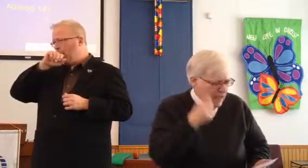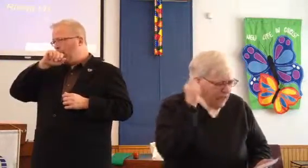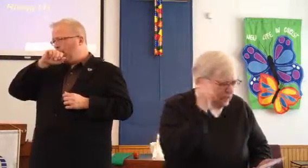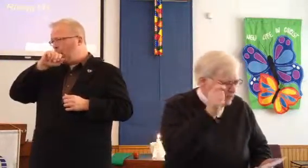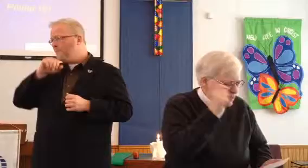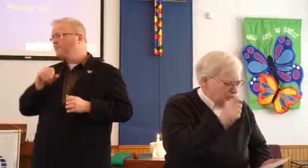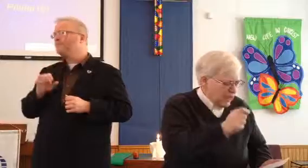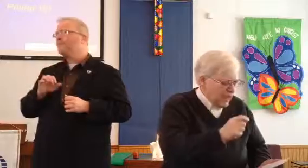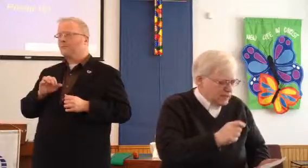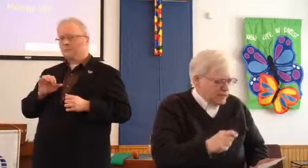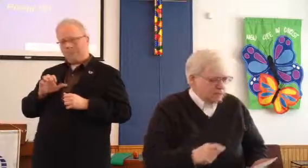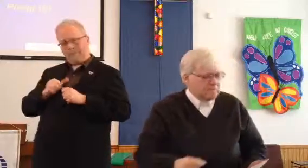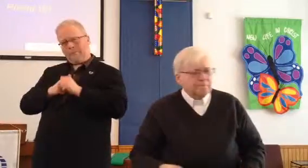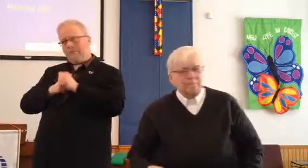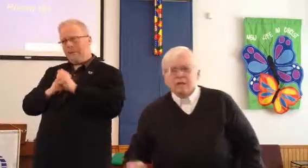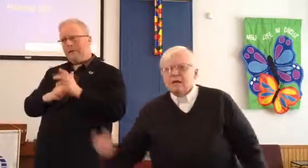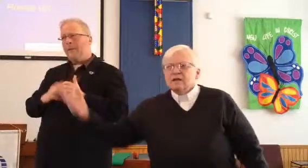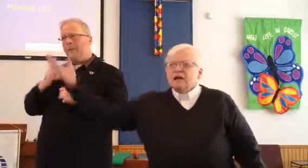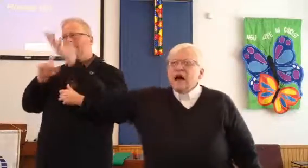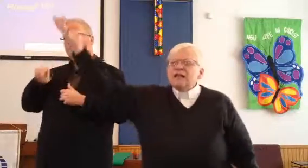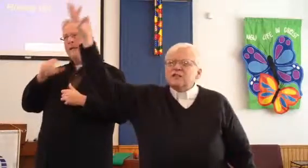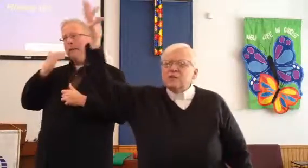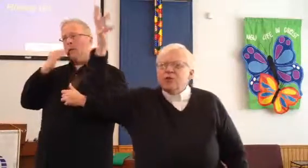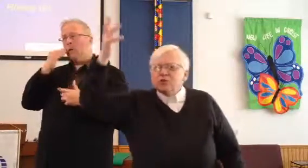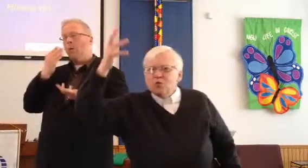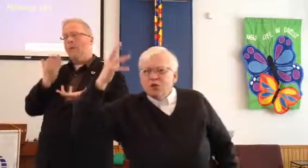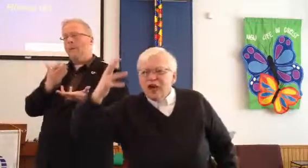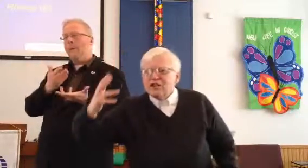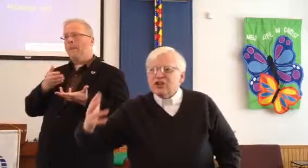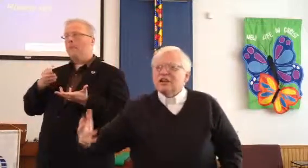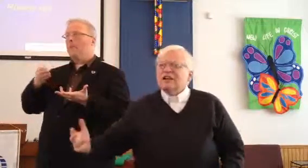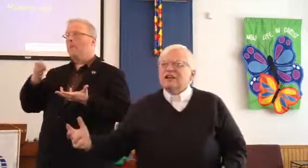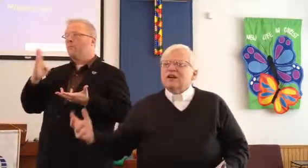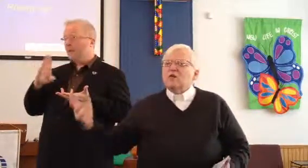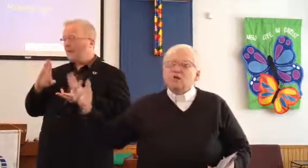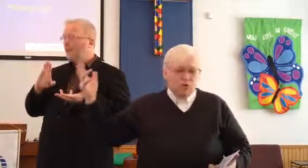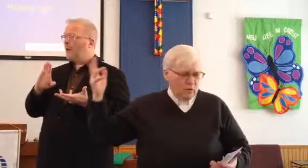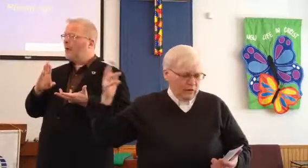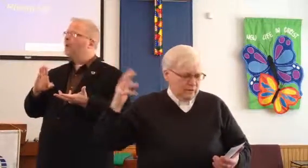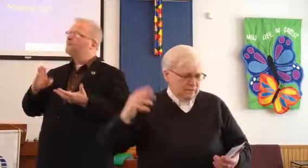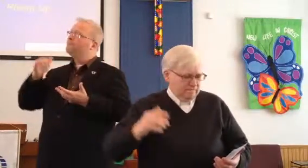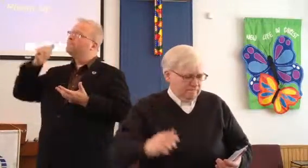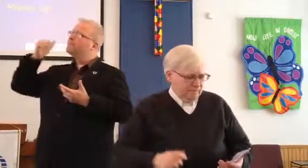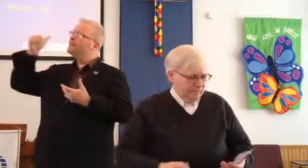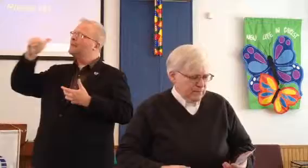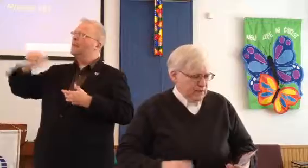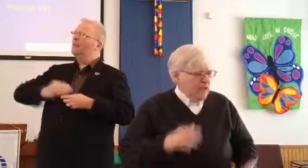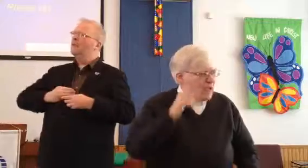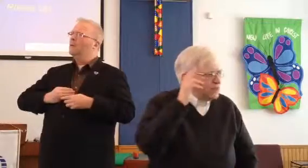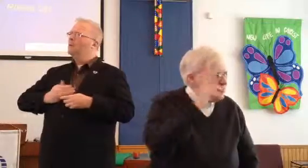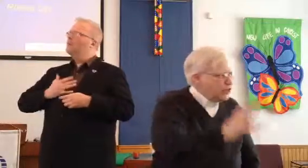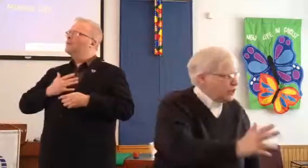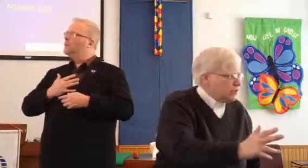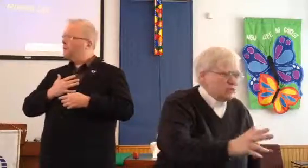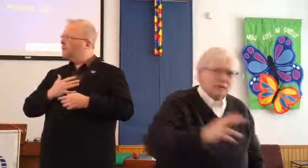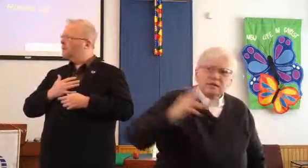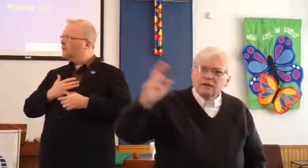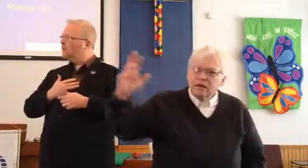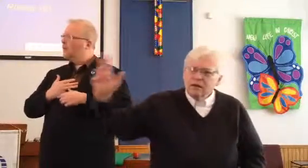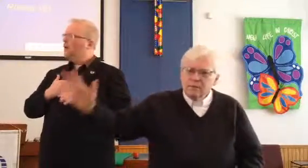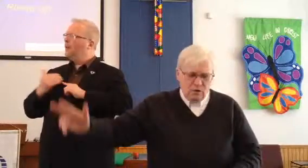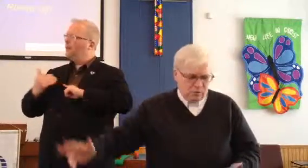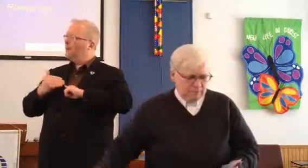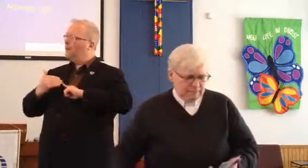us. And in this case, God spoke to Elisha in a whirlwind and to